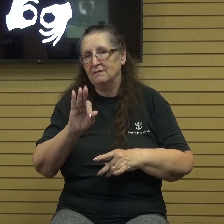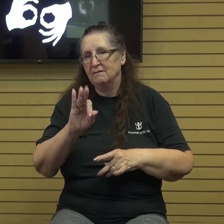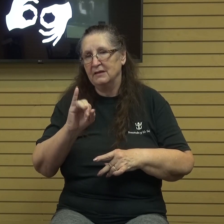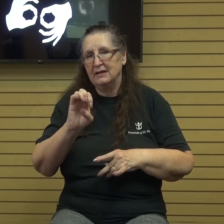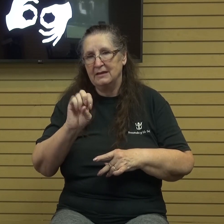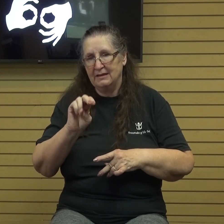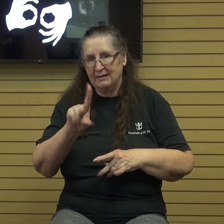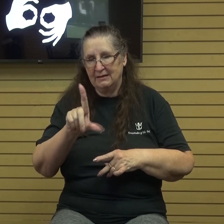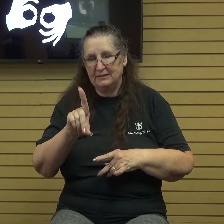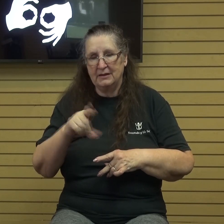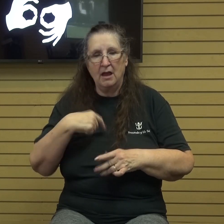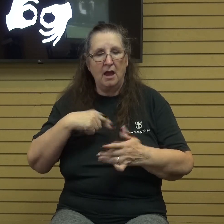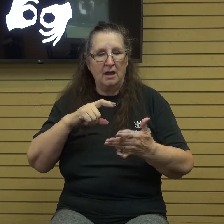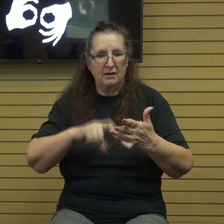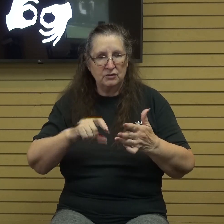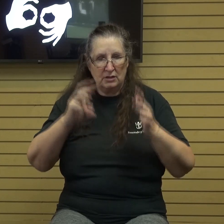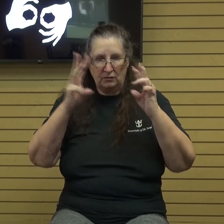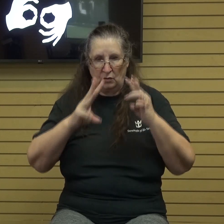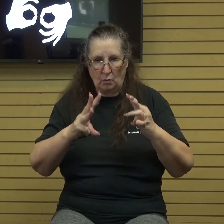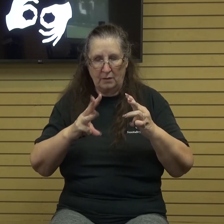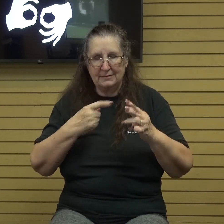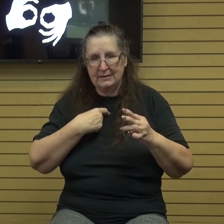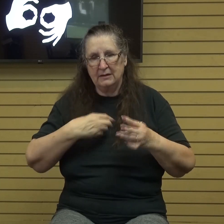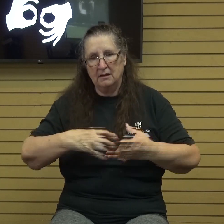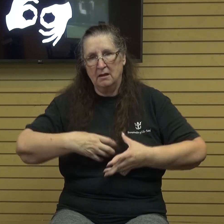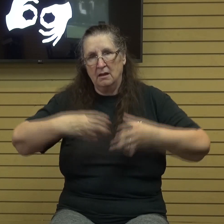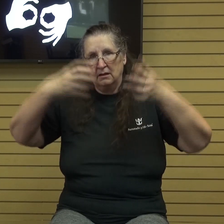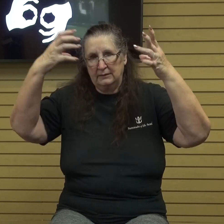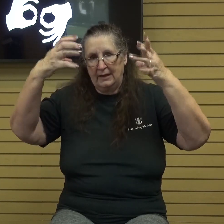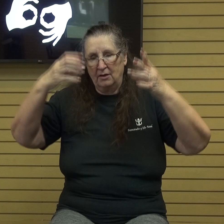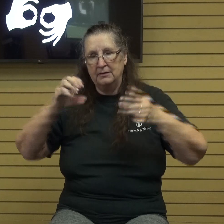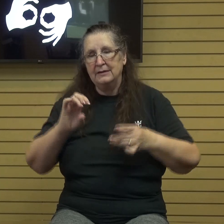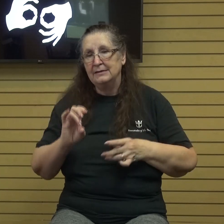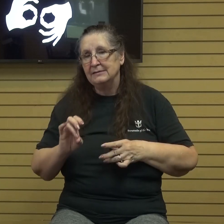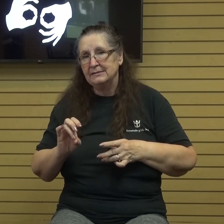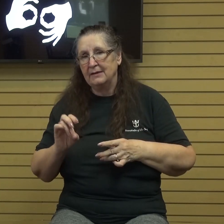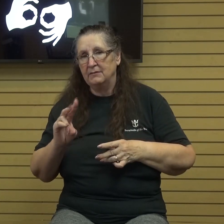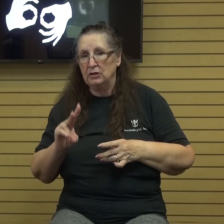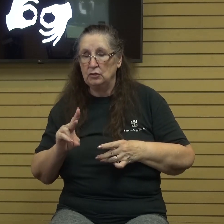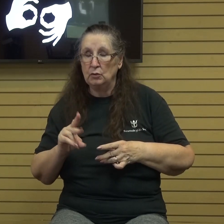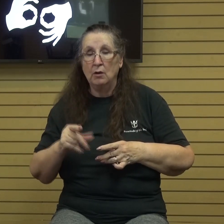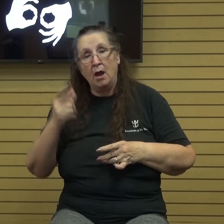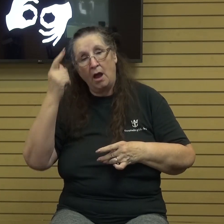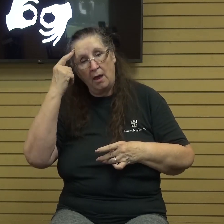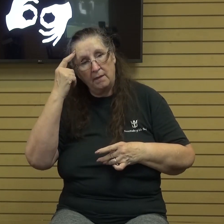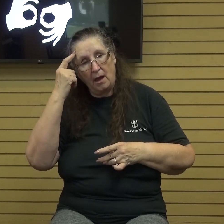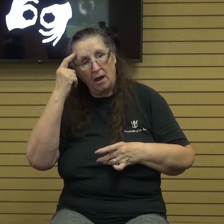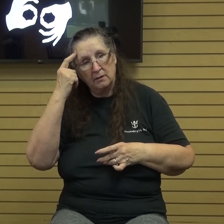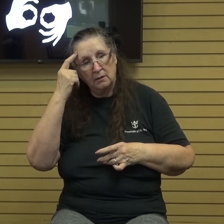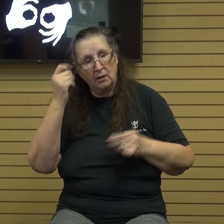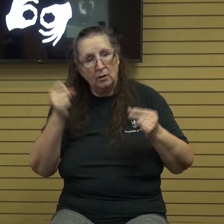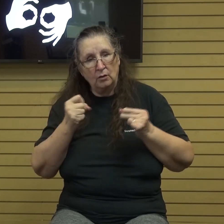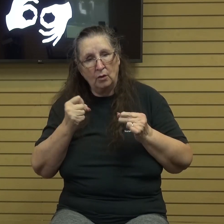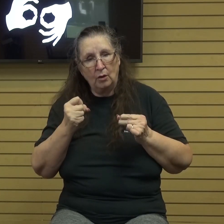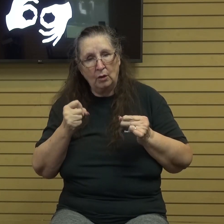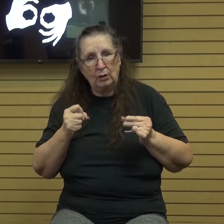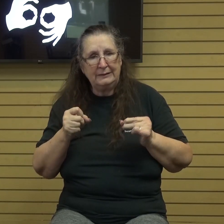weather report, and the weather report said cloudy, 72. So in my mind, I thought cold, freezing, miserable day